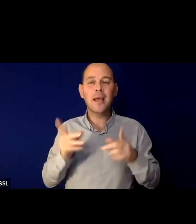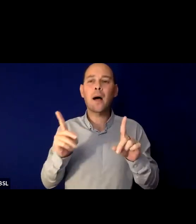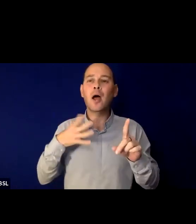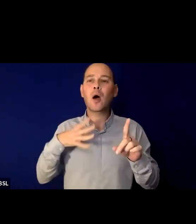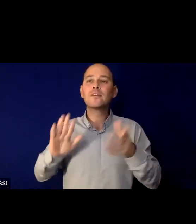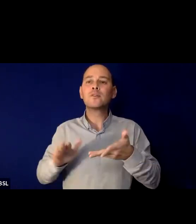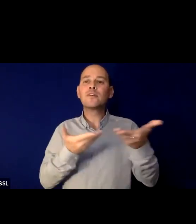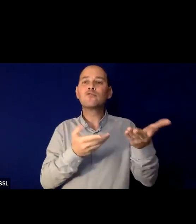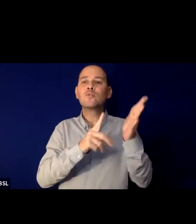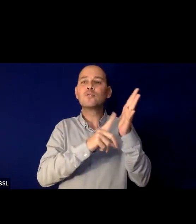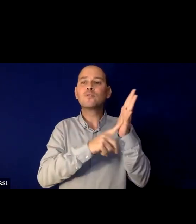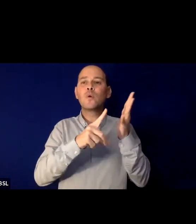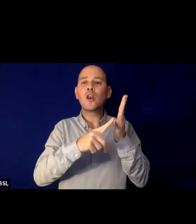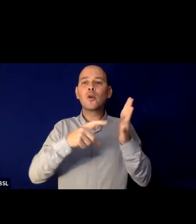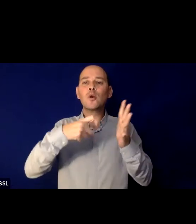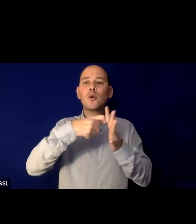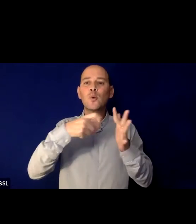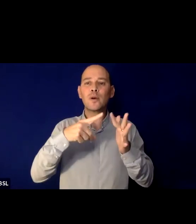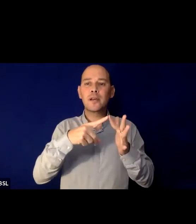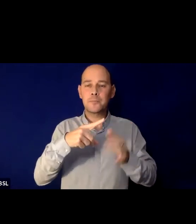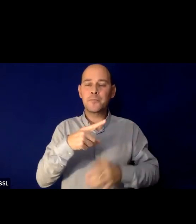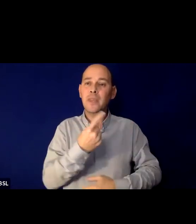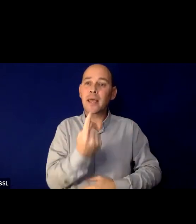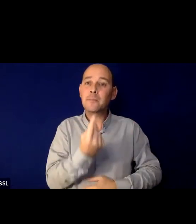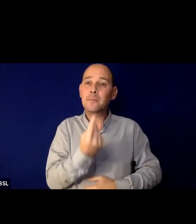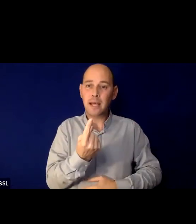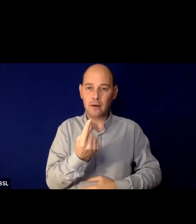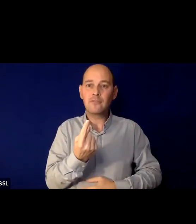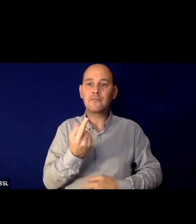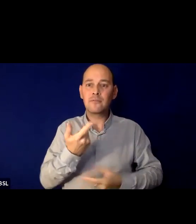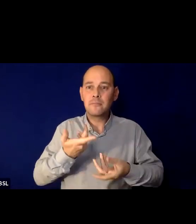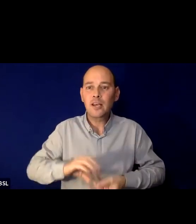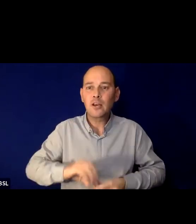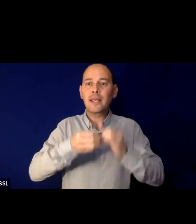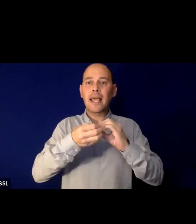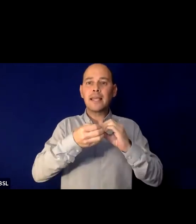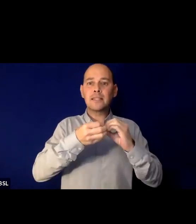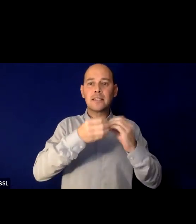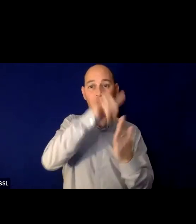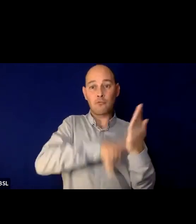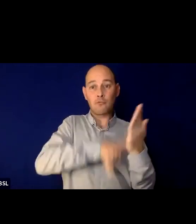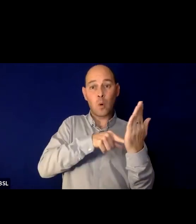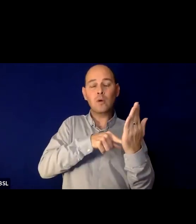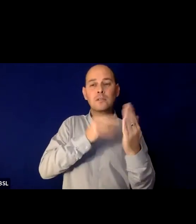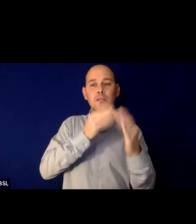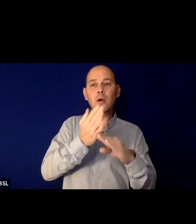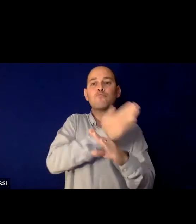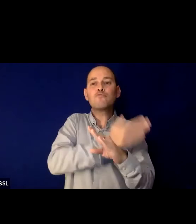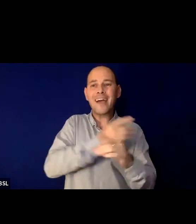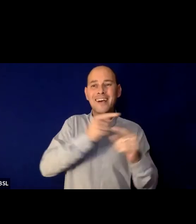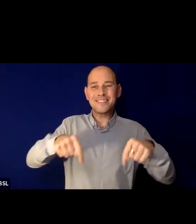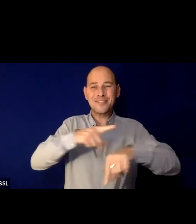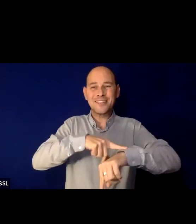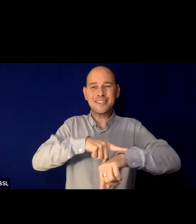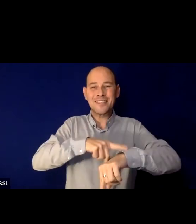of the panelists on the call as well, who was put together the report that was circulated prior to the session was circulated again afterwards, just to look